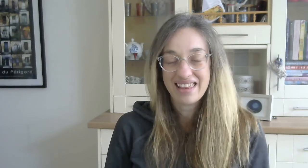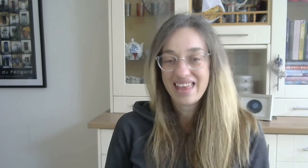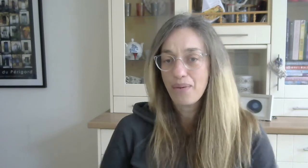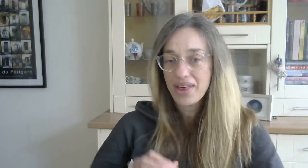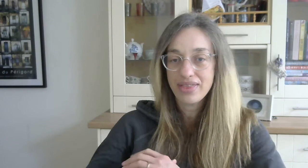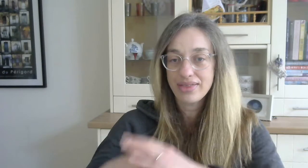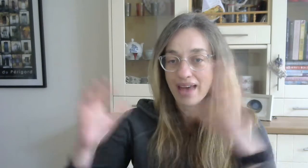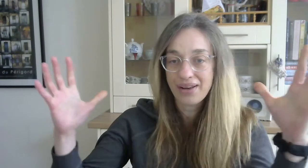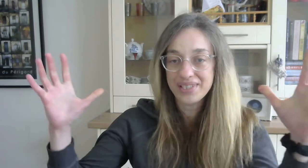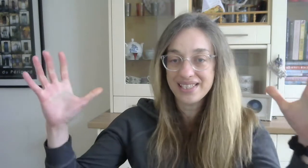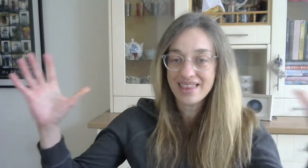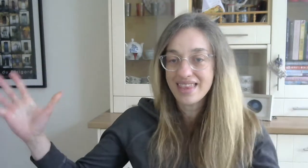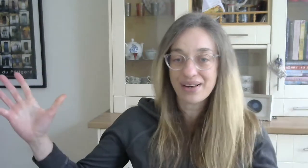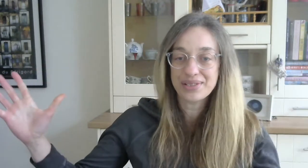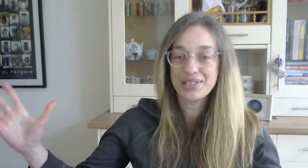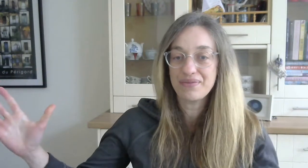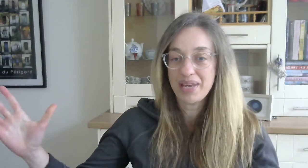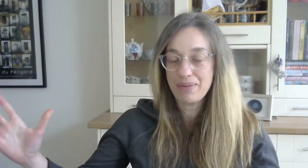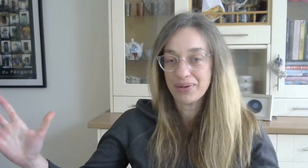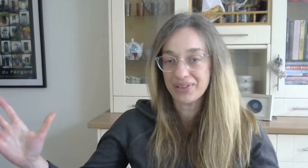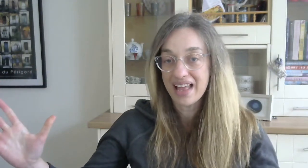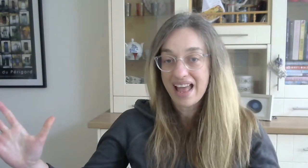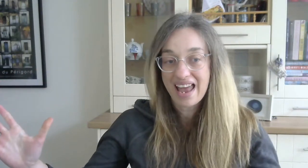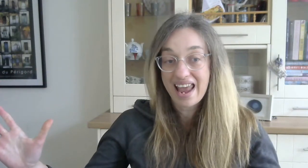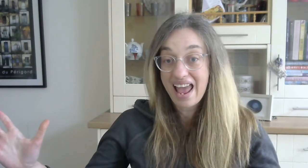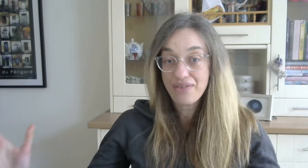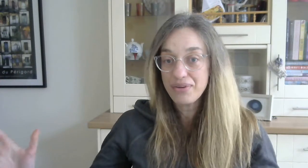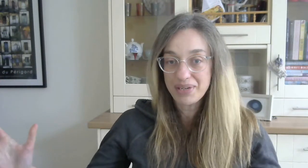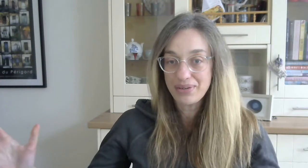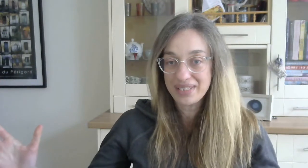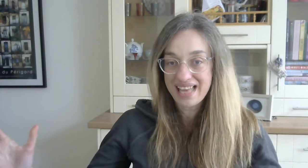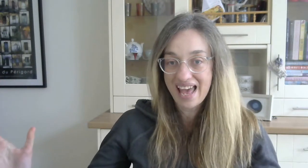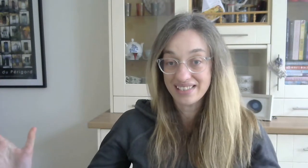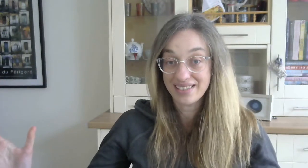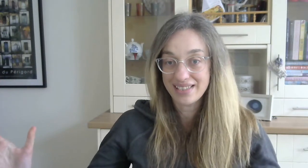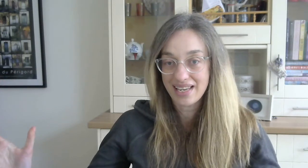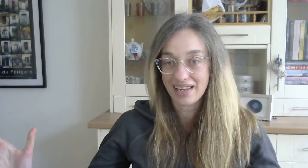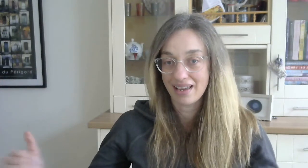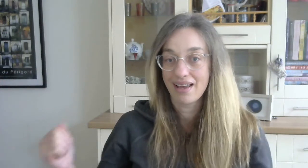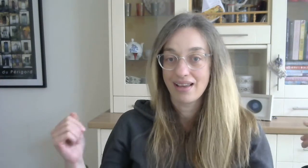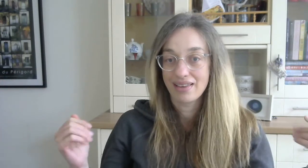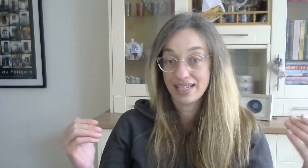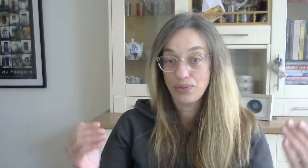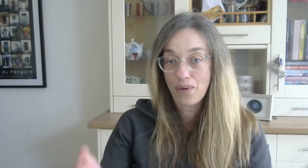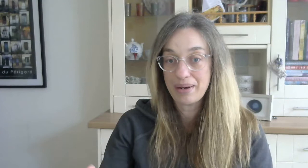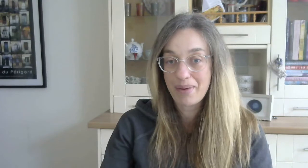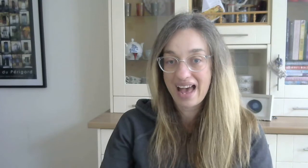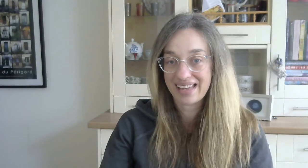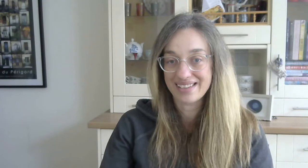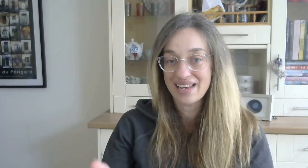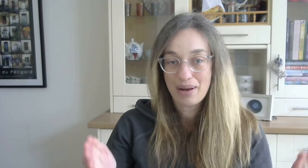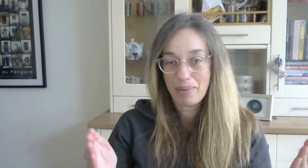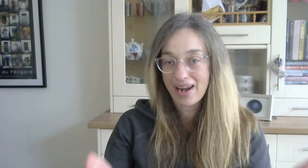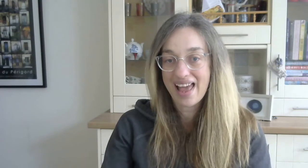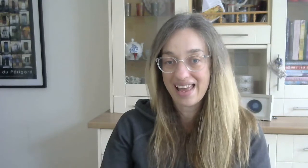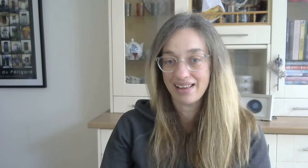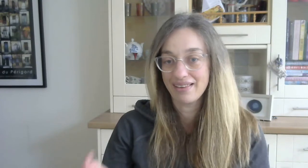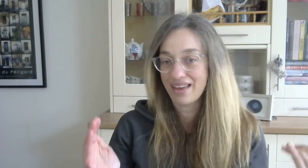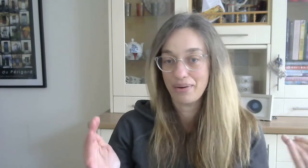there were thousands and thousands of people. And everybody was there to see this one band play their